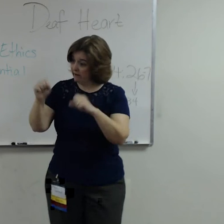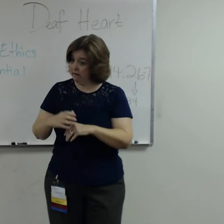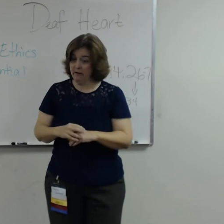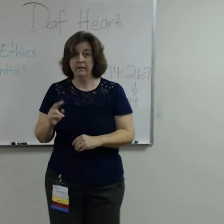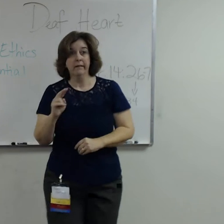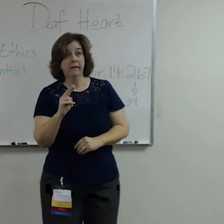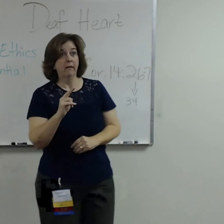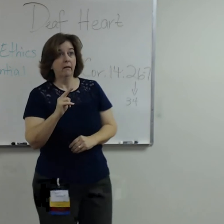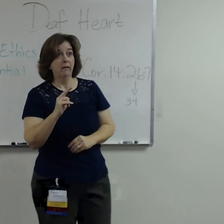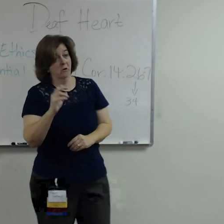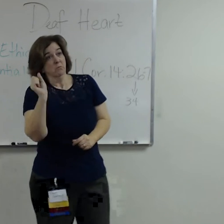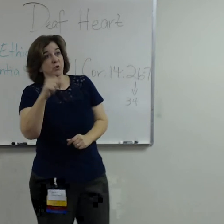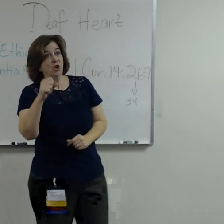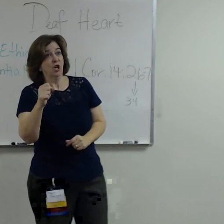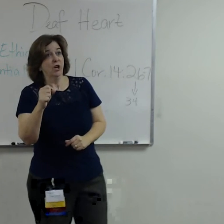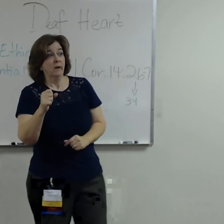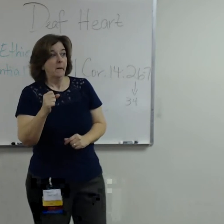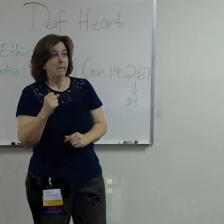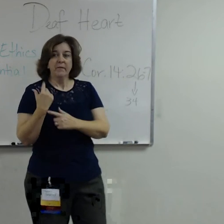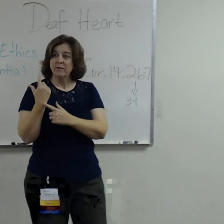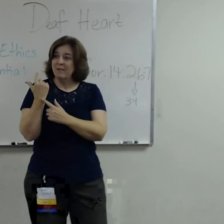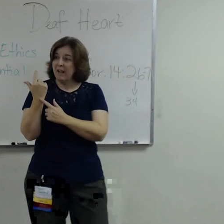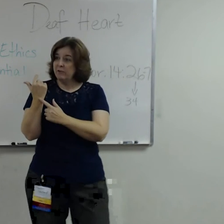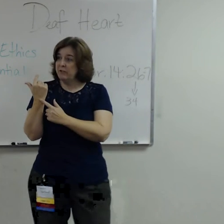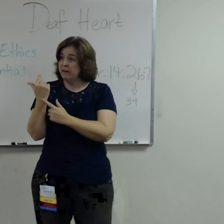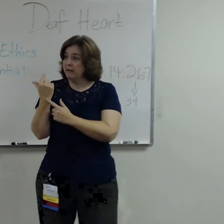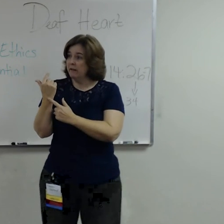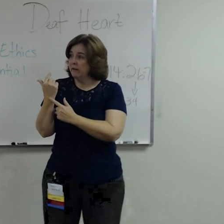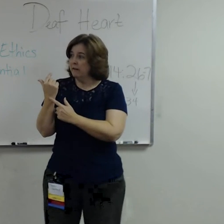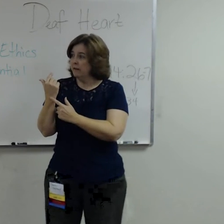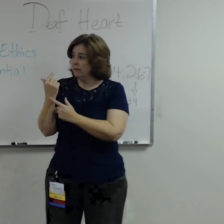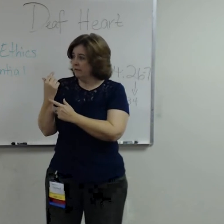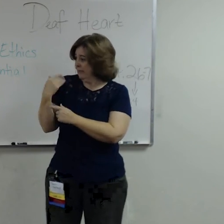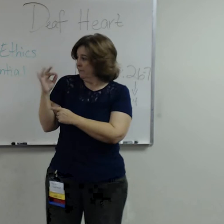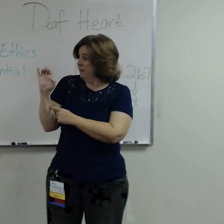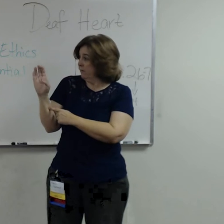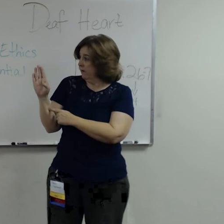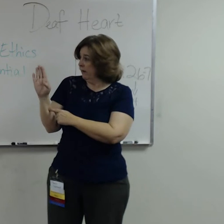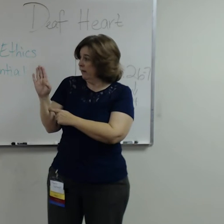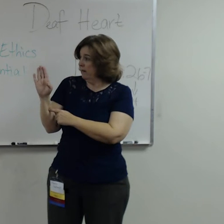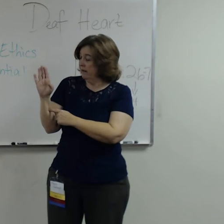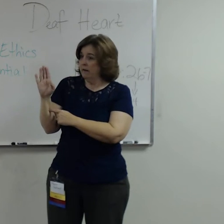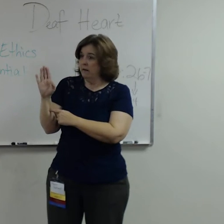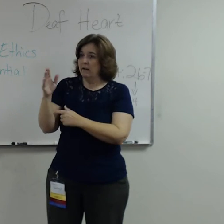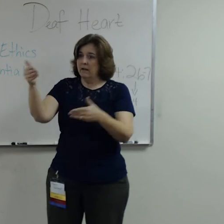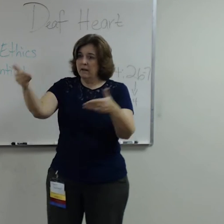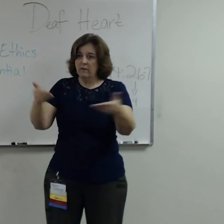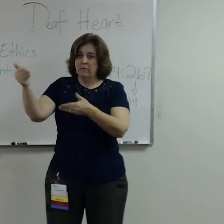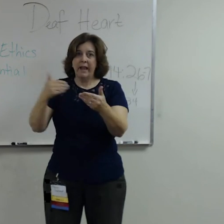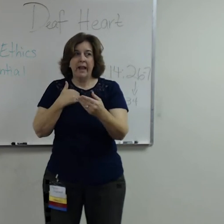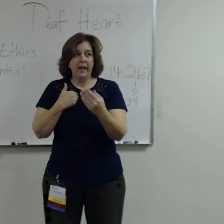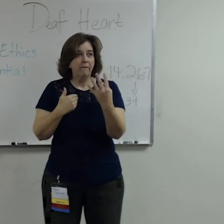on? Sure. So last February, we had